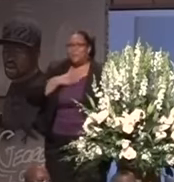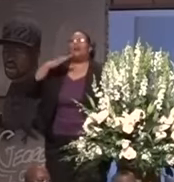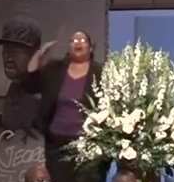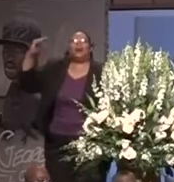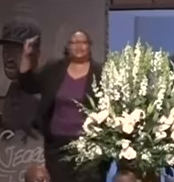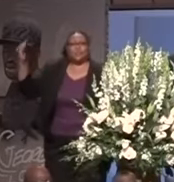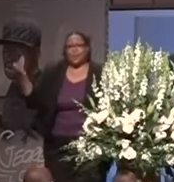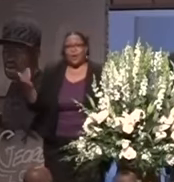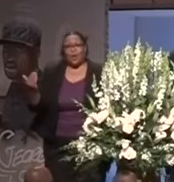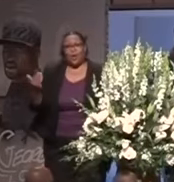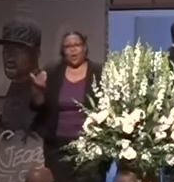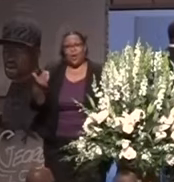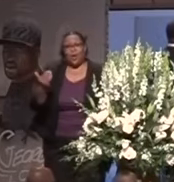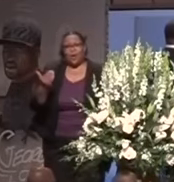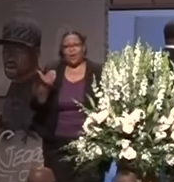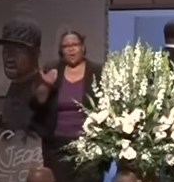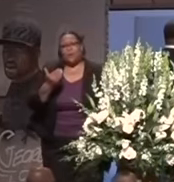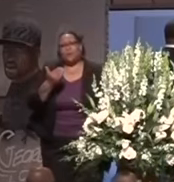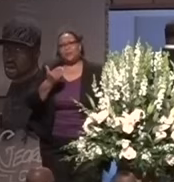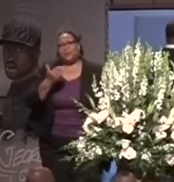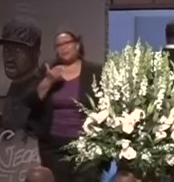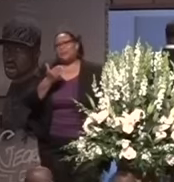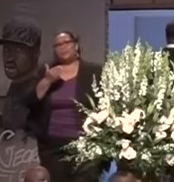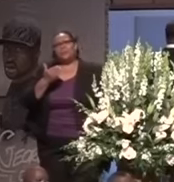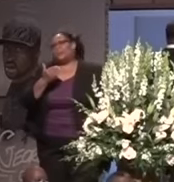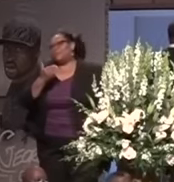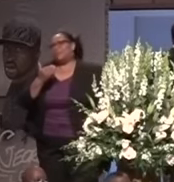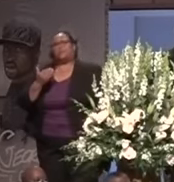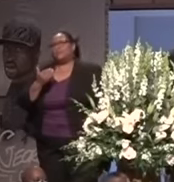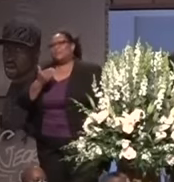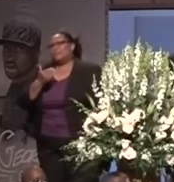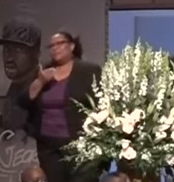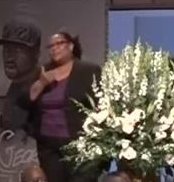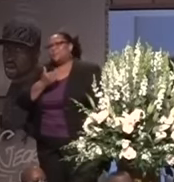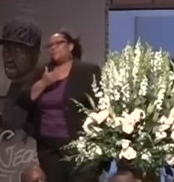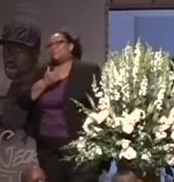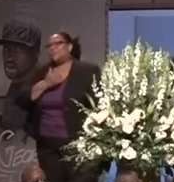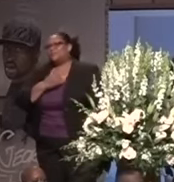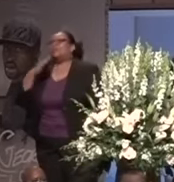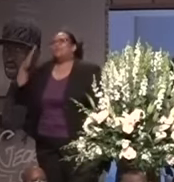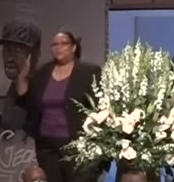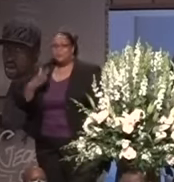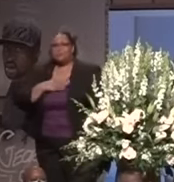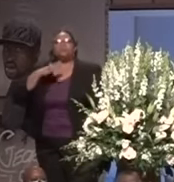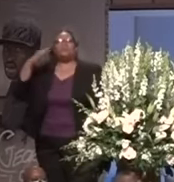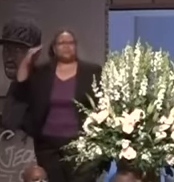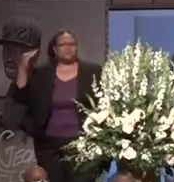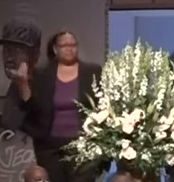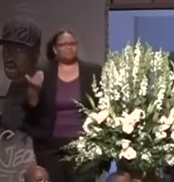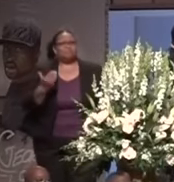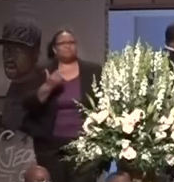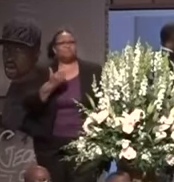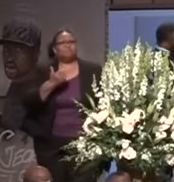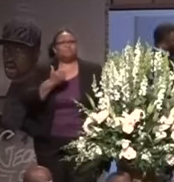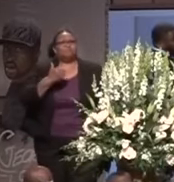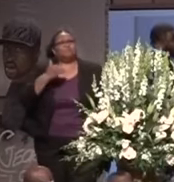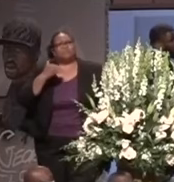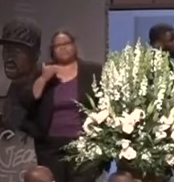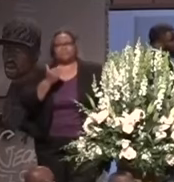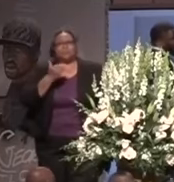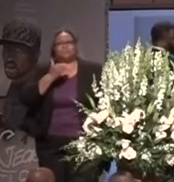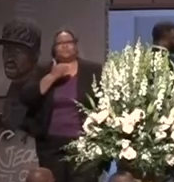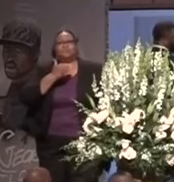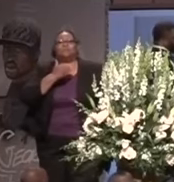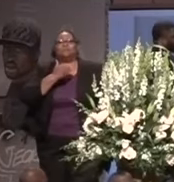My soul. My soul. Yes, he is. Yes, he is my soul.